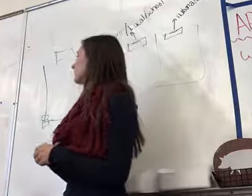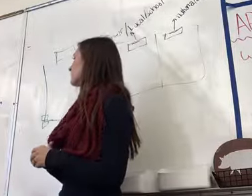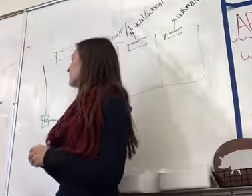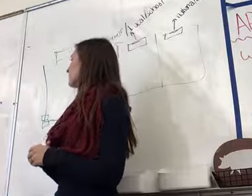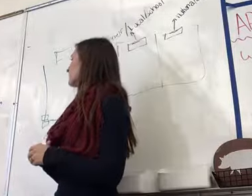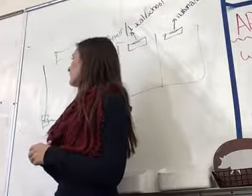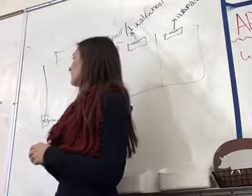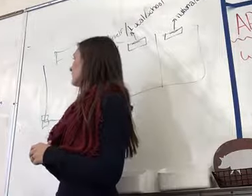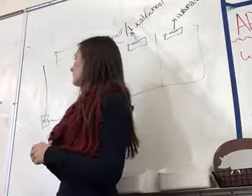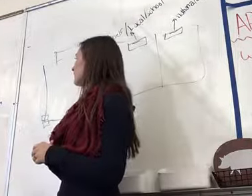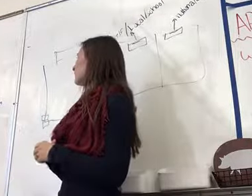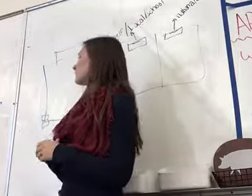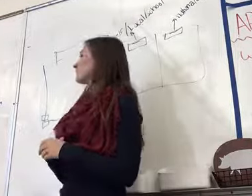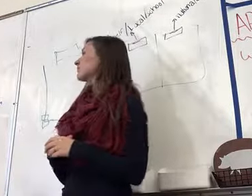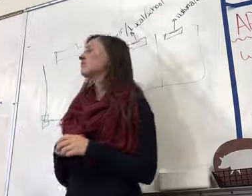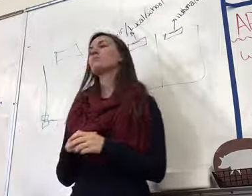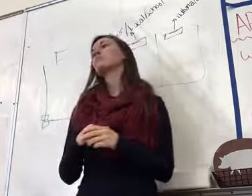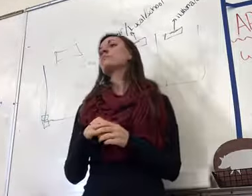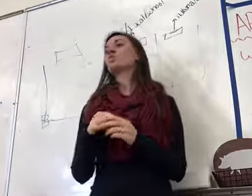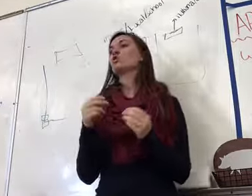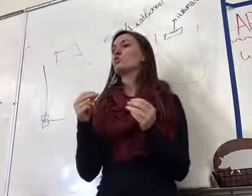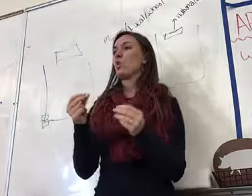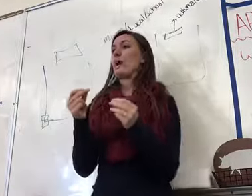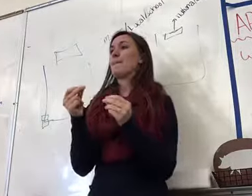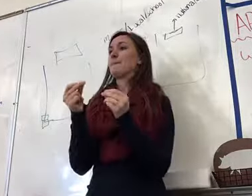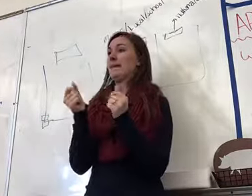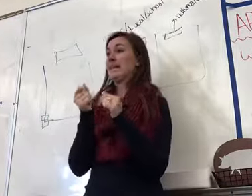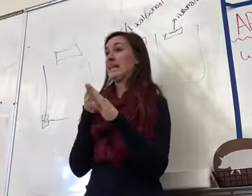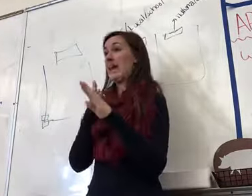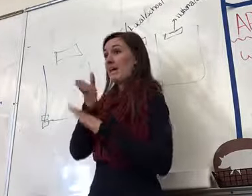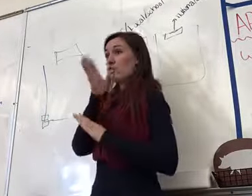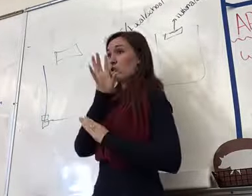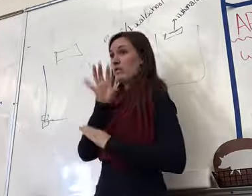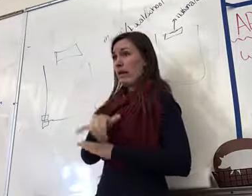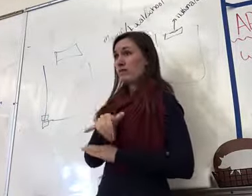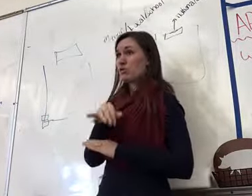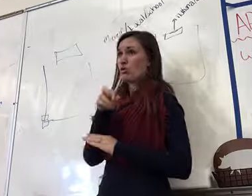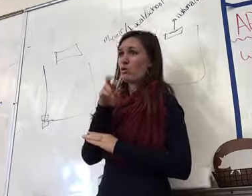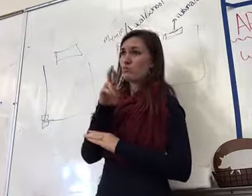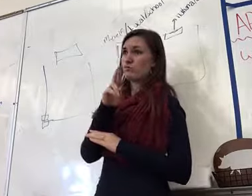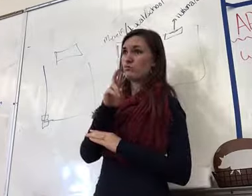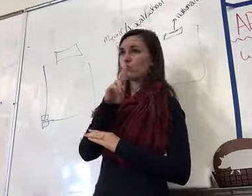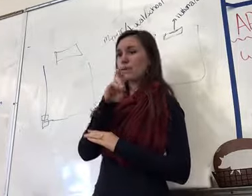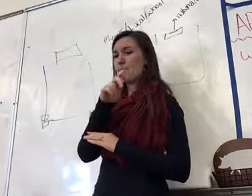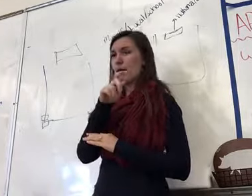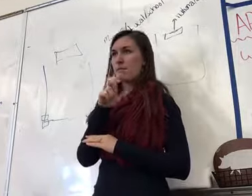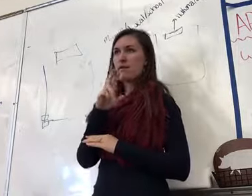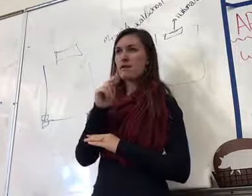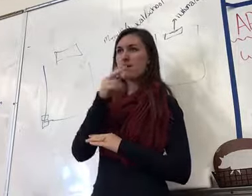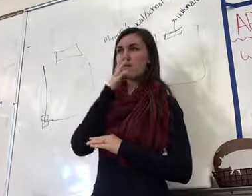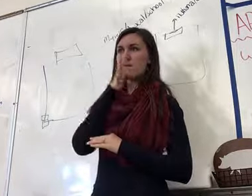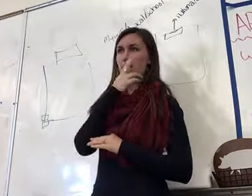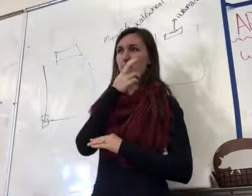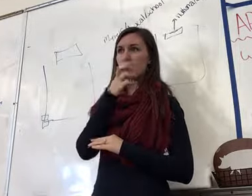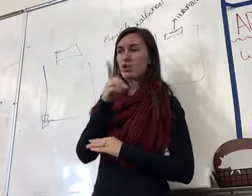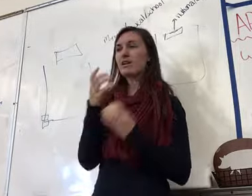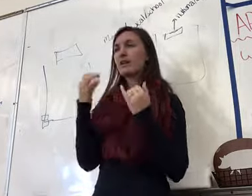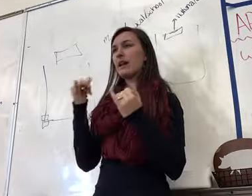So, following immediately after that, let's go into the Articles of Confederation.